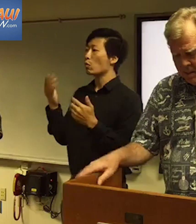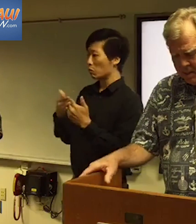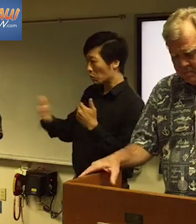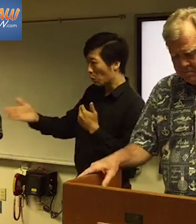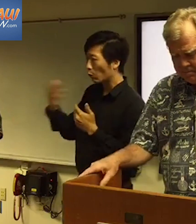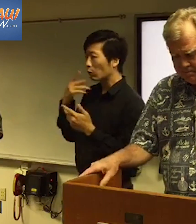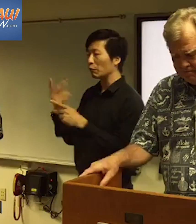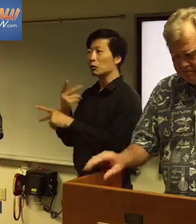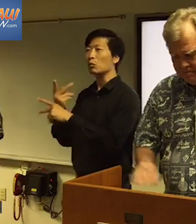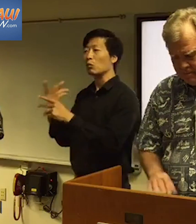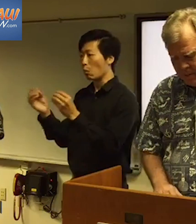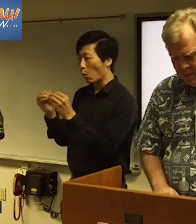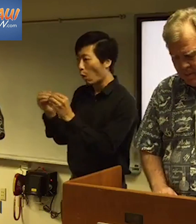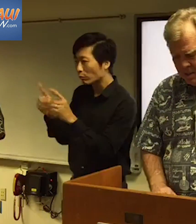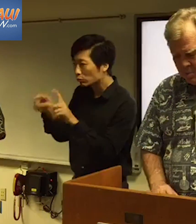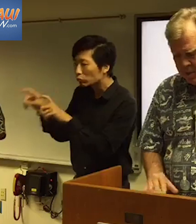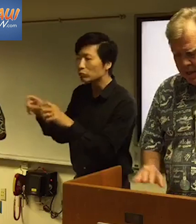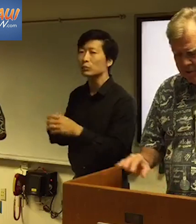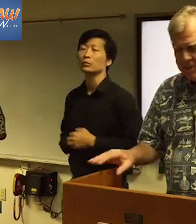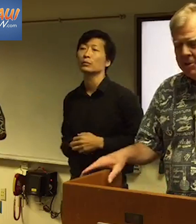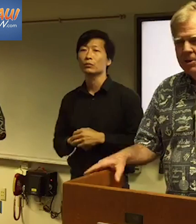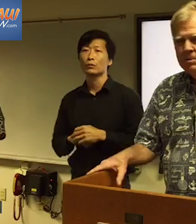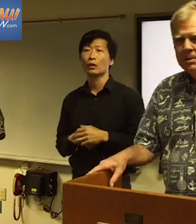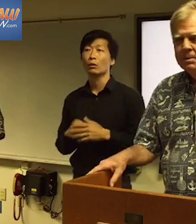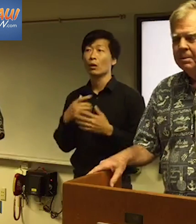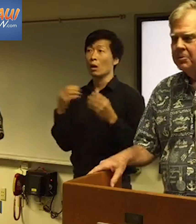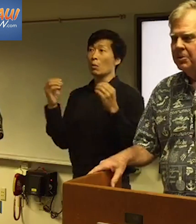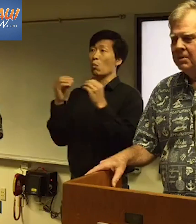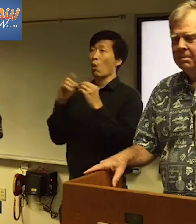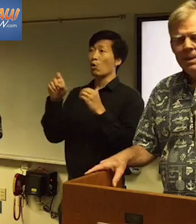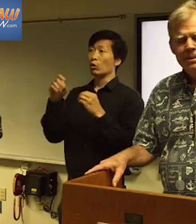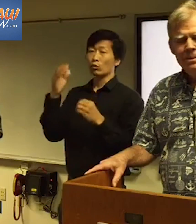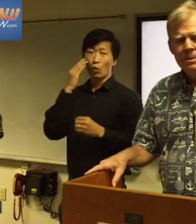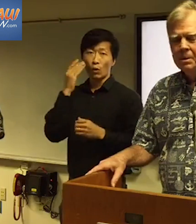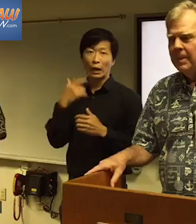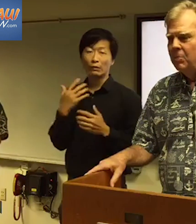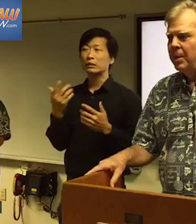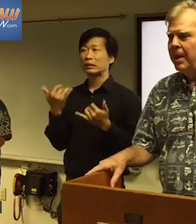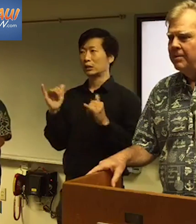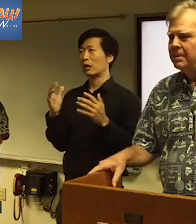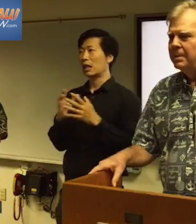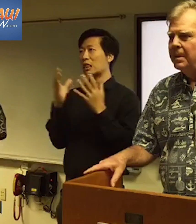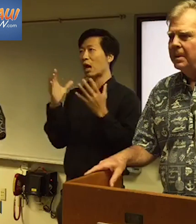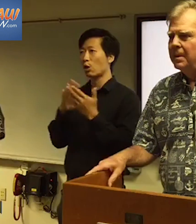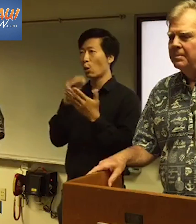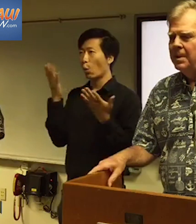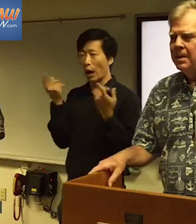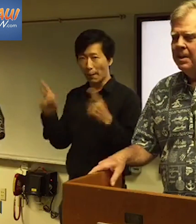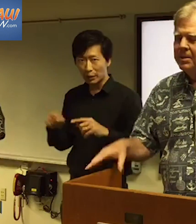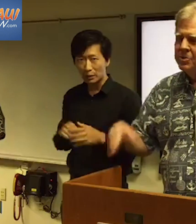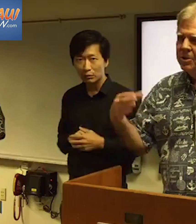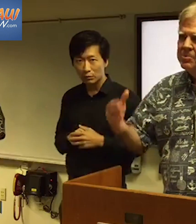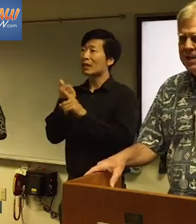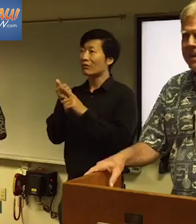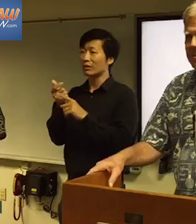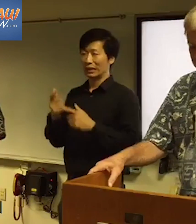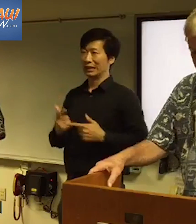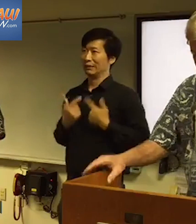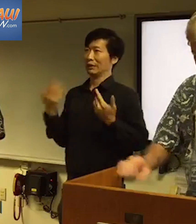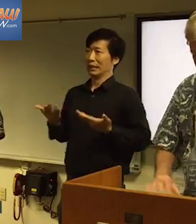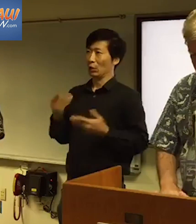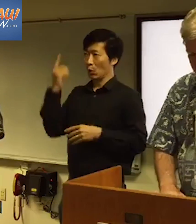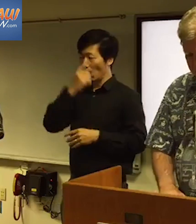COVID-19. The ship is currently anchored offshore of San Francisco while they await further test